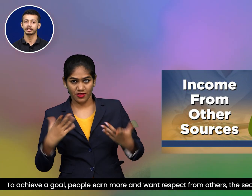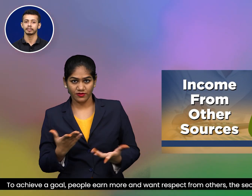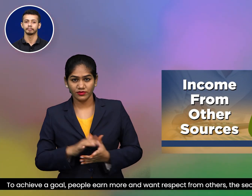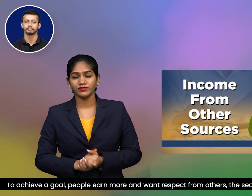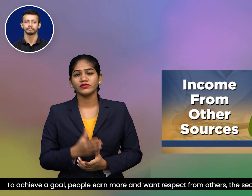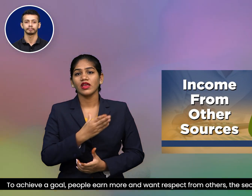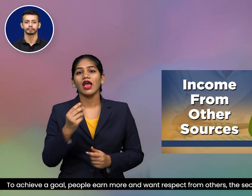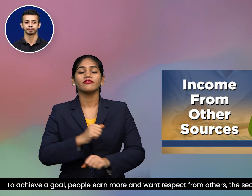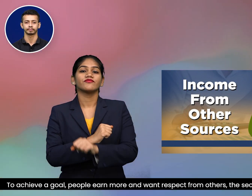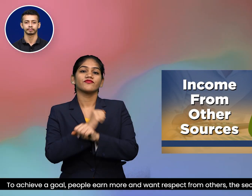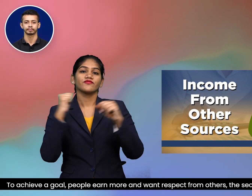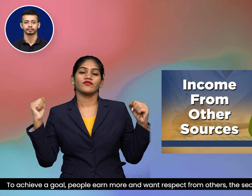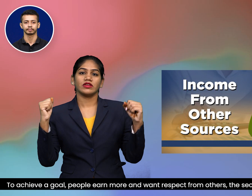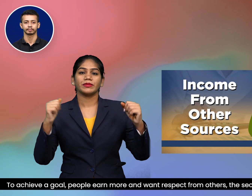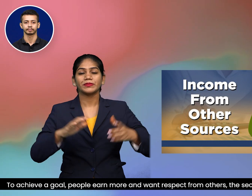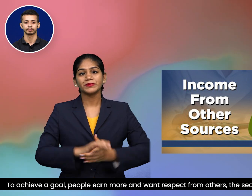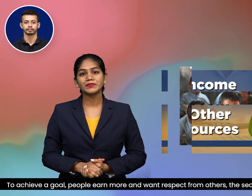and freedom.